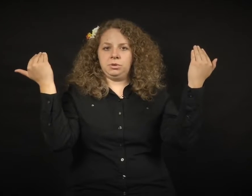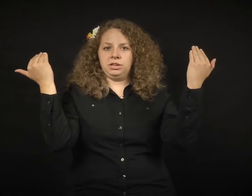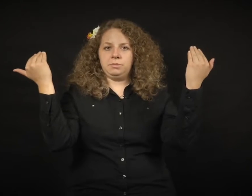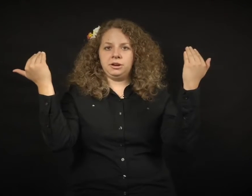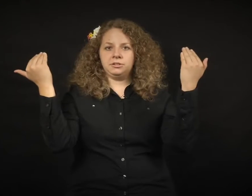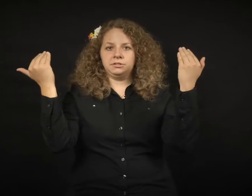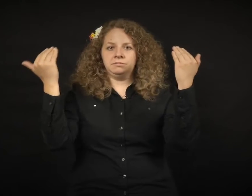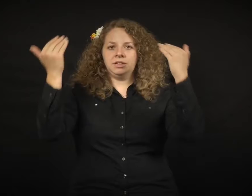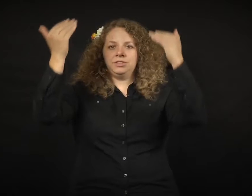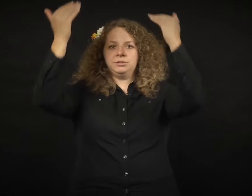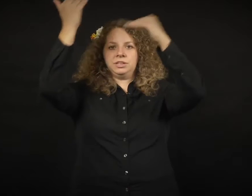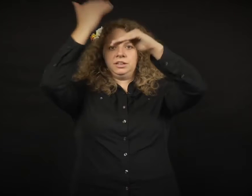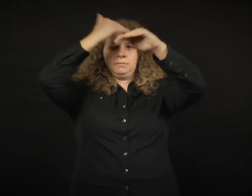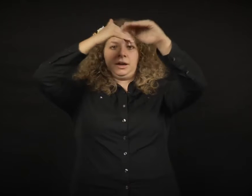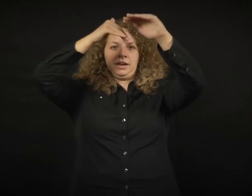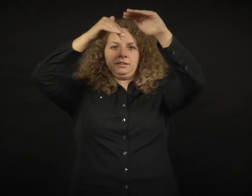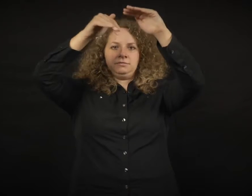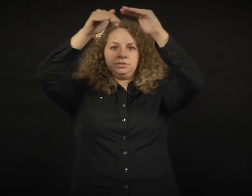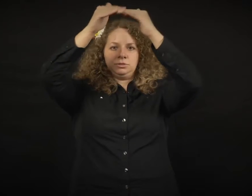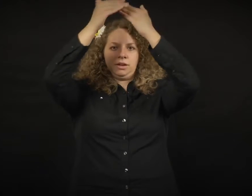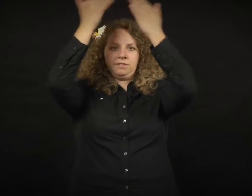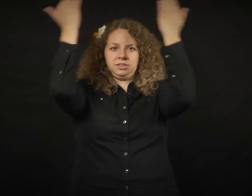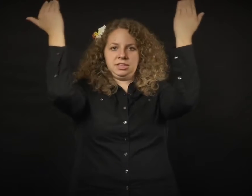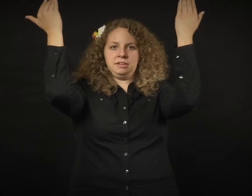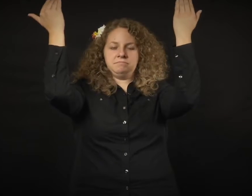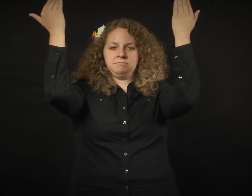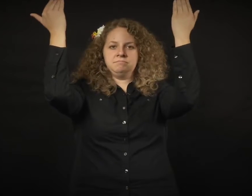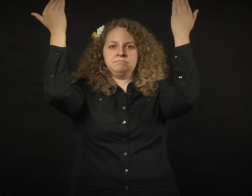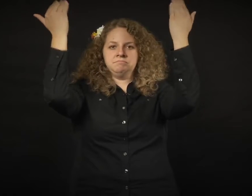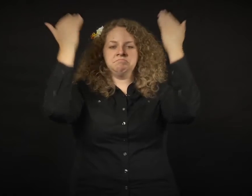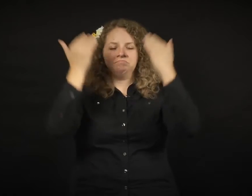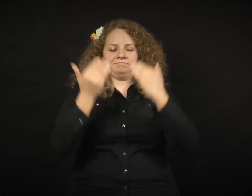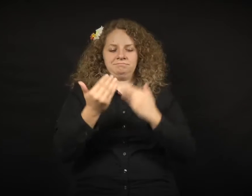pulling apart. And then you sign it up high. So heavenly.